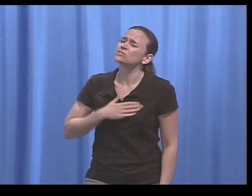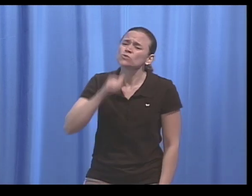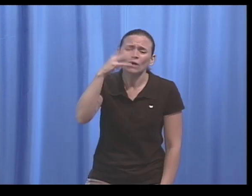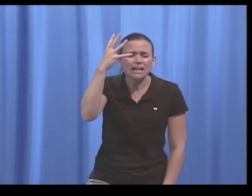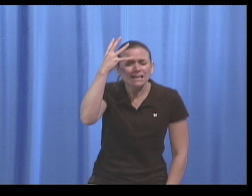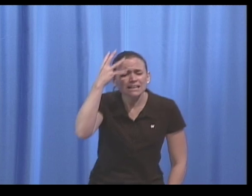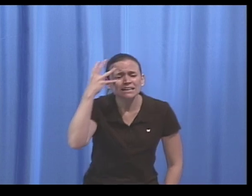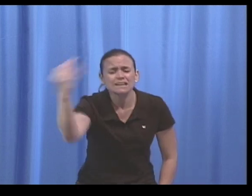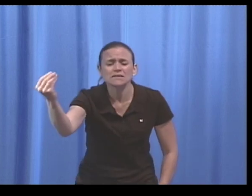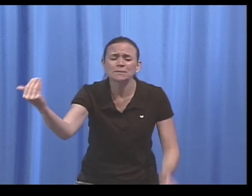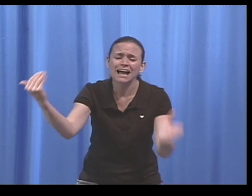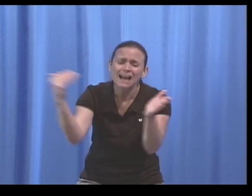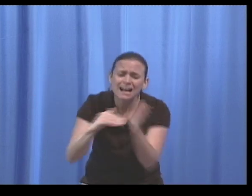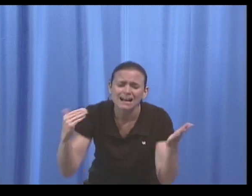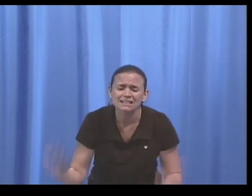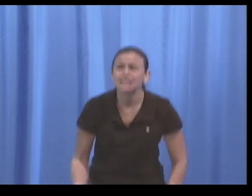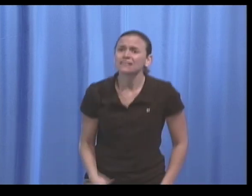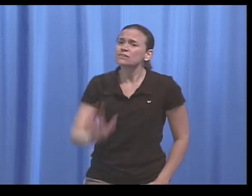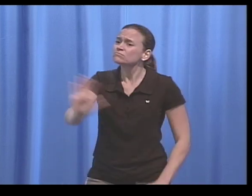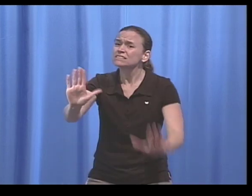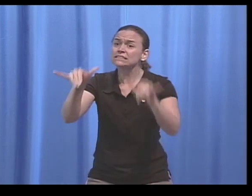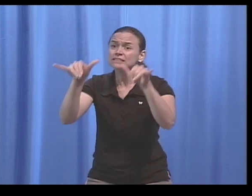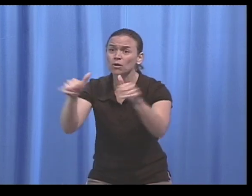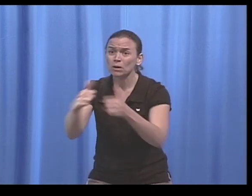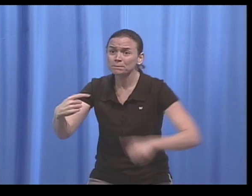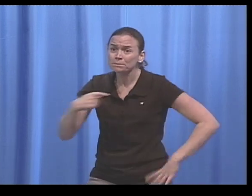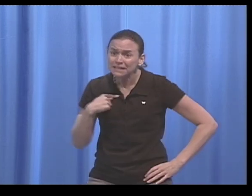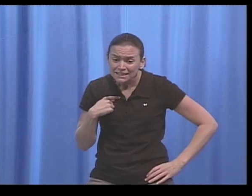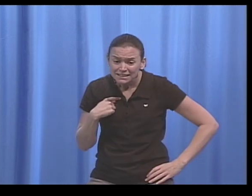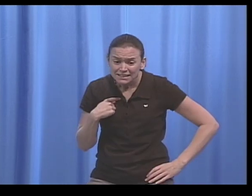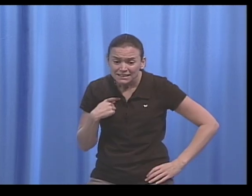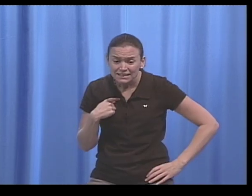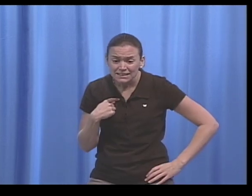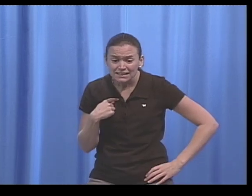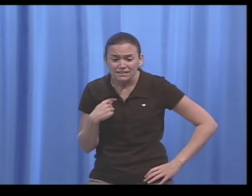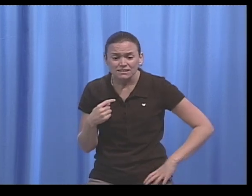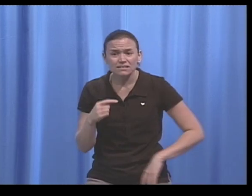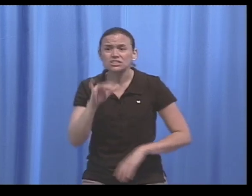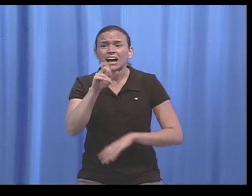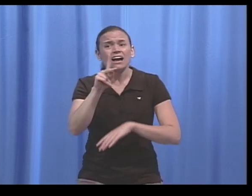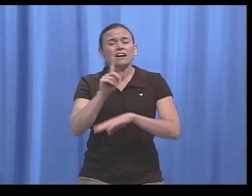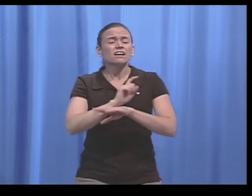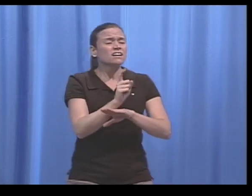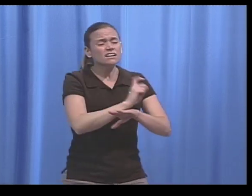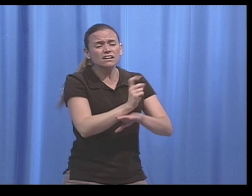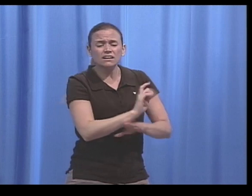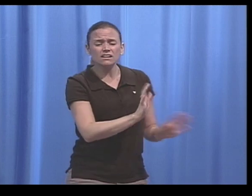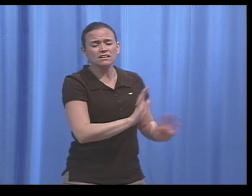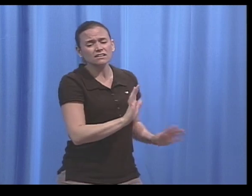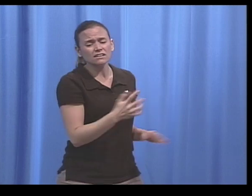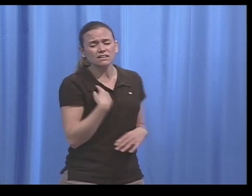Don't leave me again, Jack, she begged. Stay with me now. But Jack was